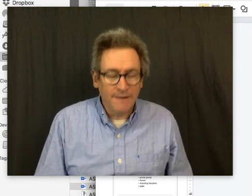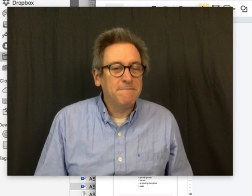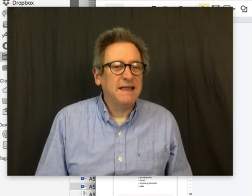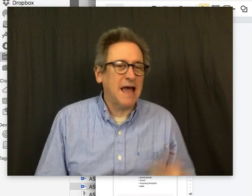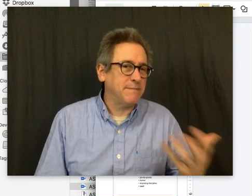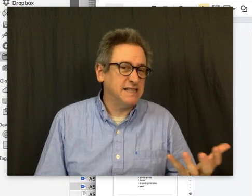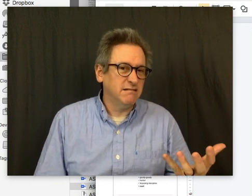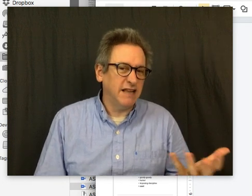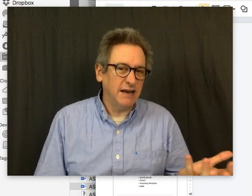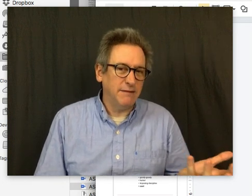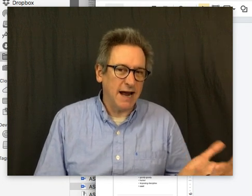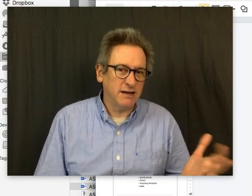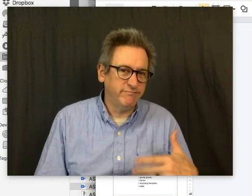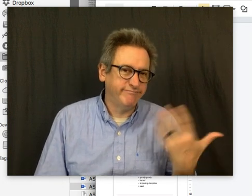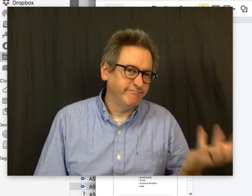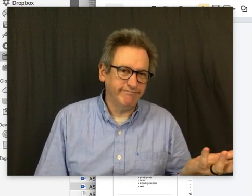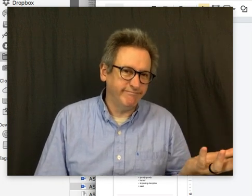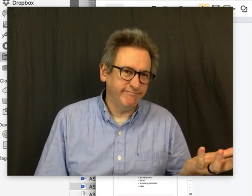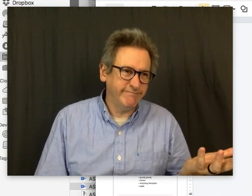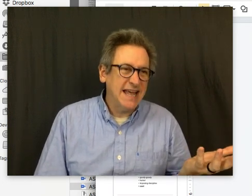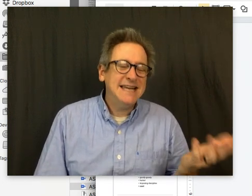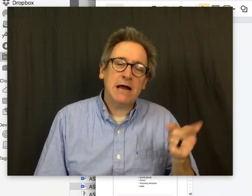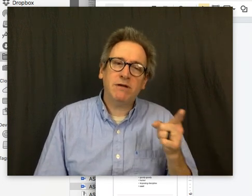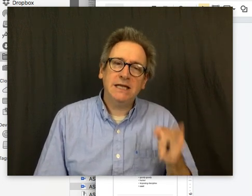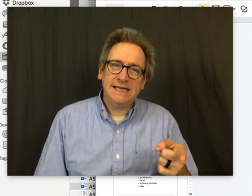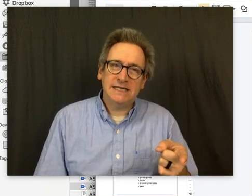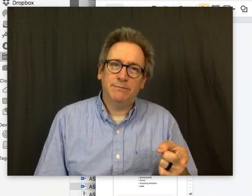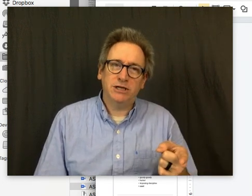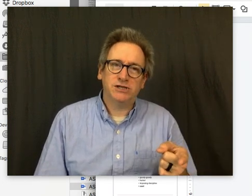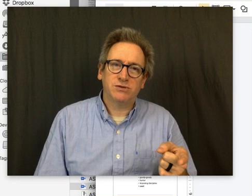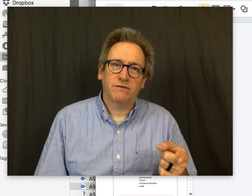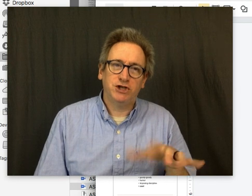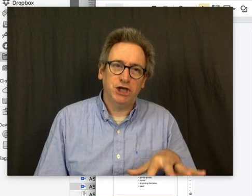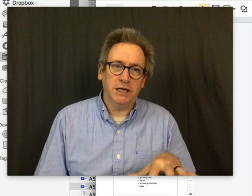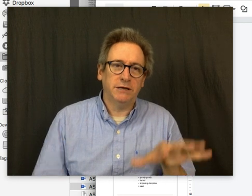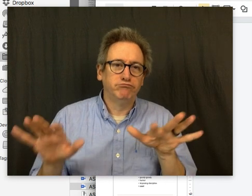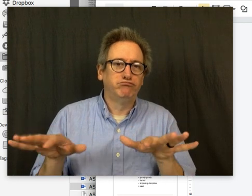And the opposite, laid back, not really lazy, but just sort of chilling.